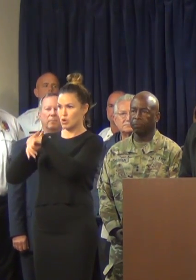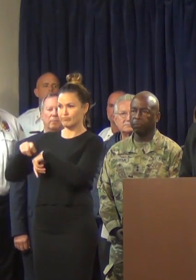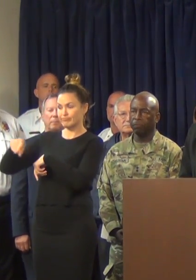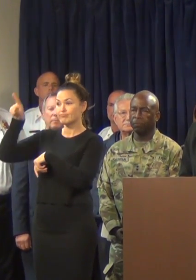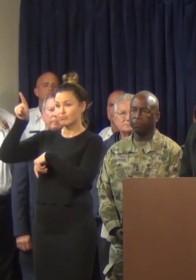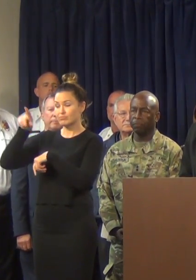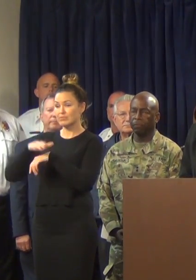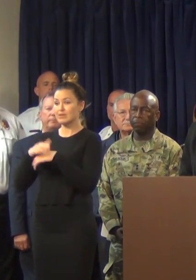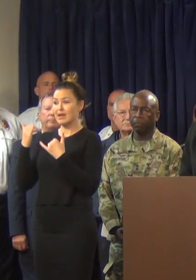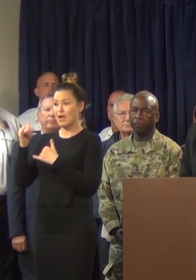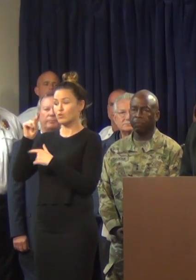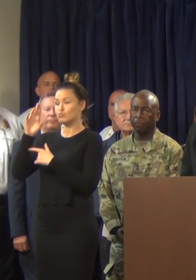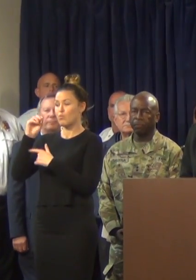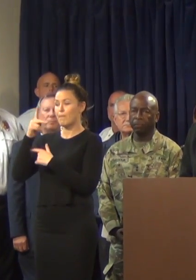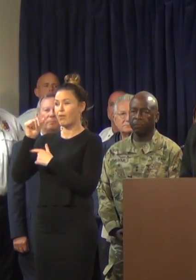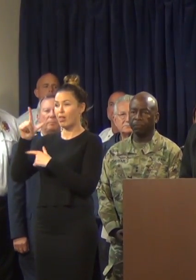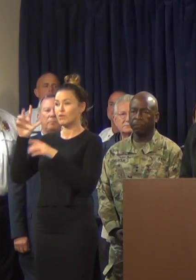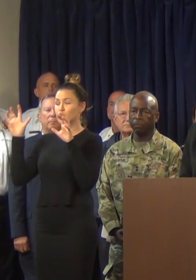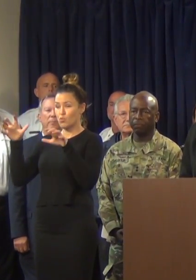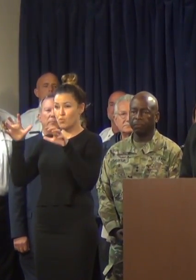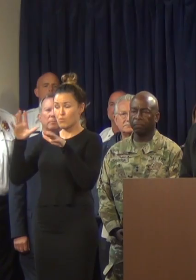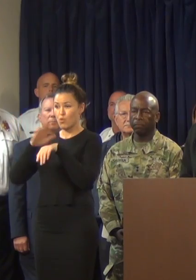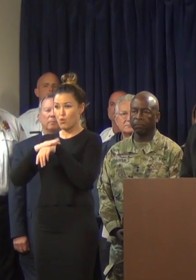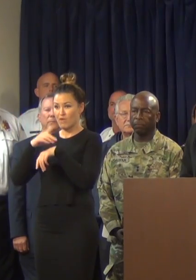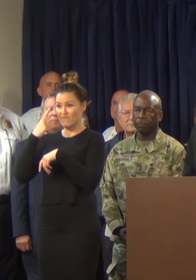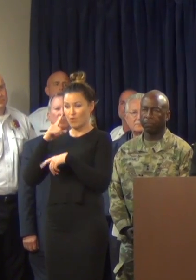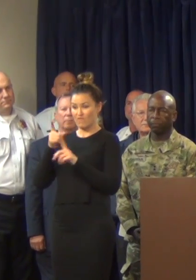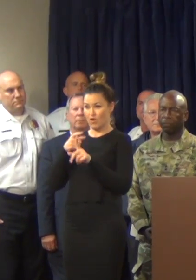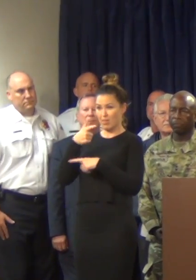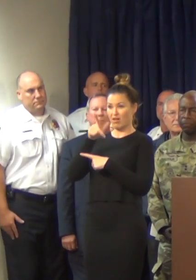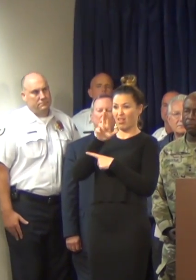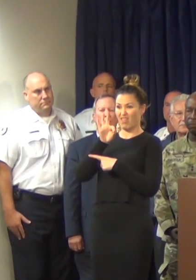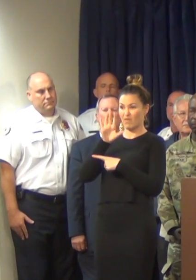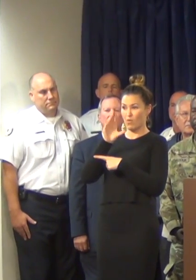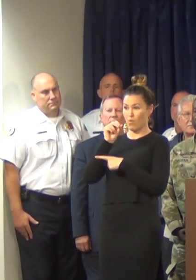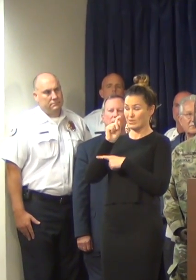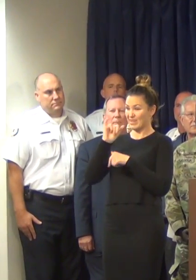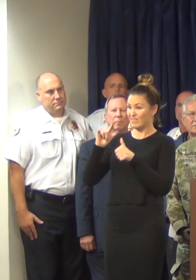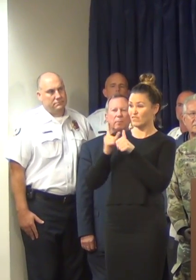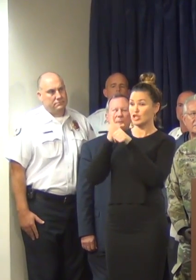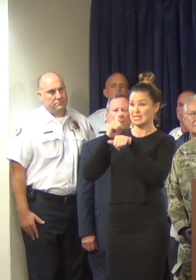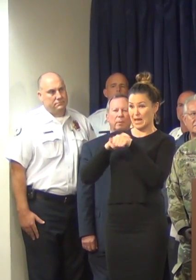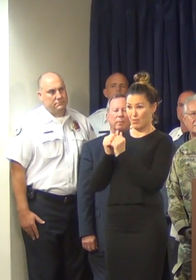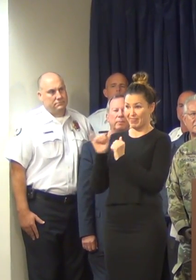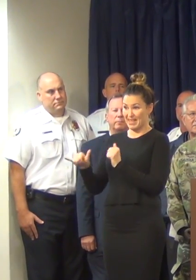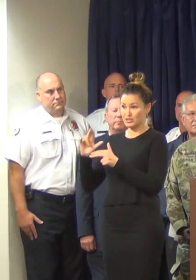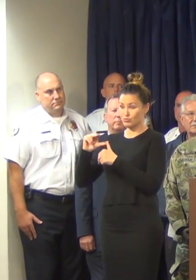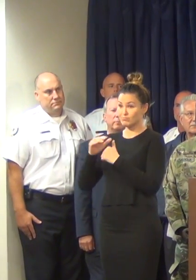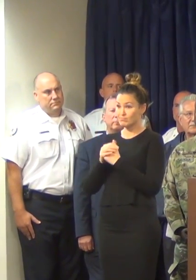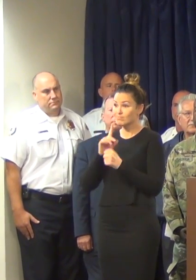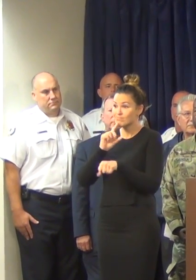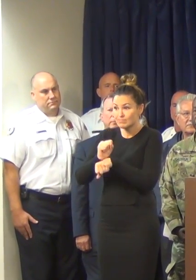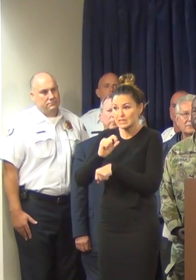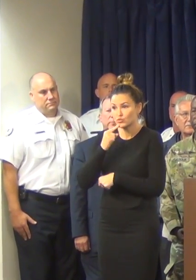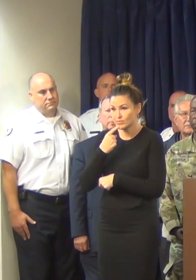Tropical storm watches are now in effect to Florida's Gulf Coast. It's the first time with this hurricane. This is serious.